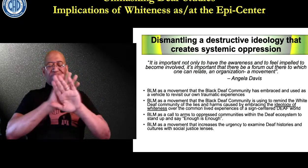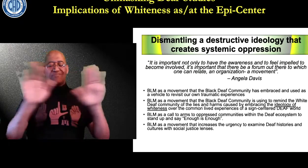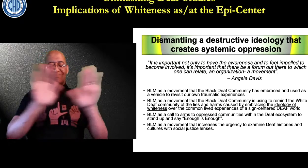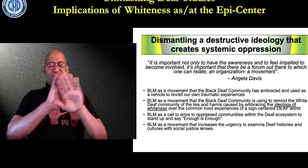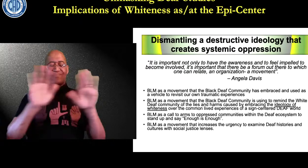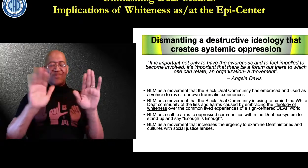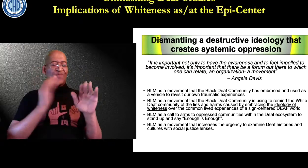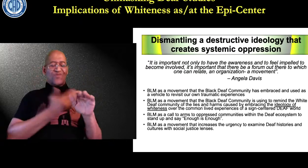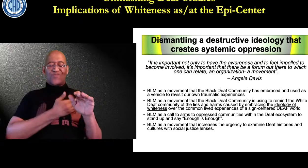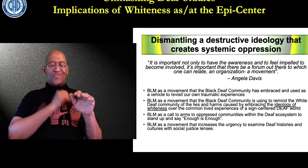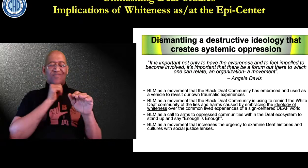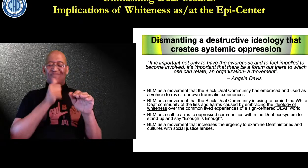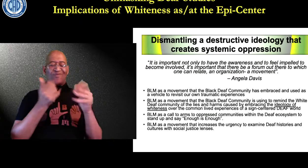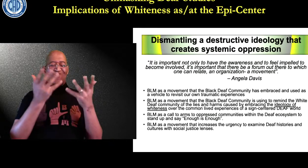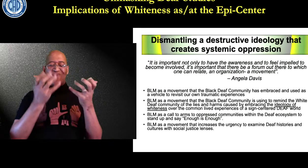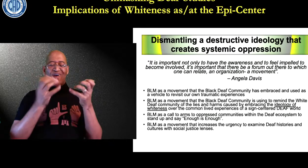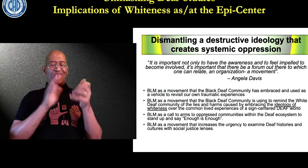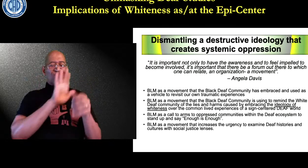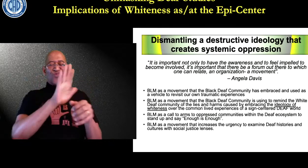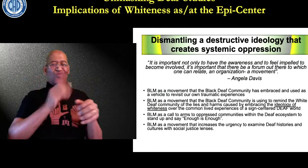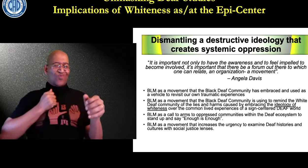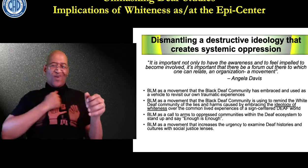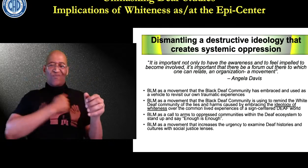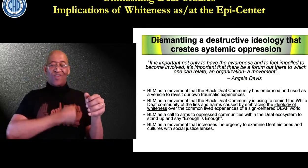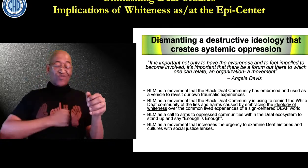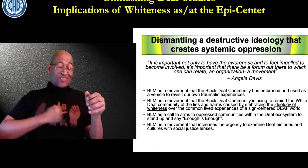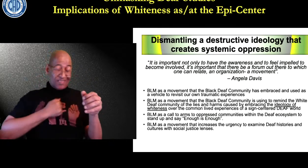have had to apologize.